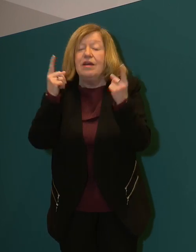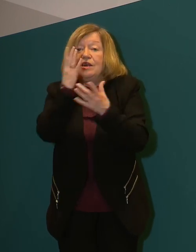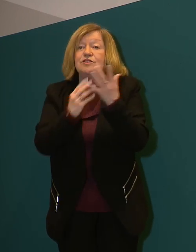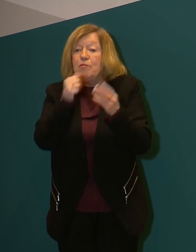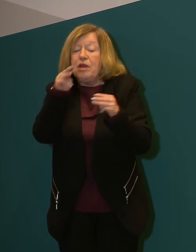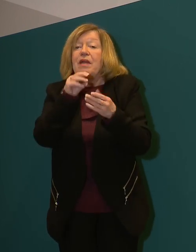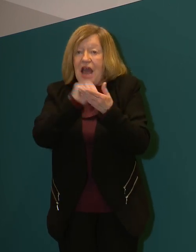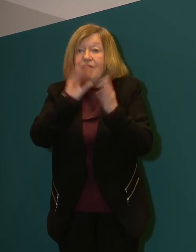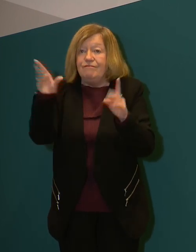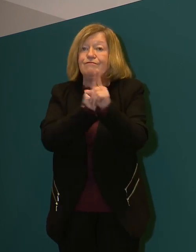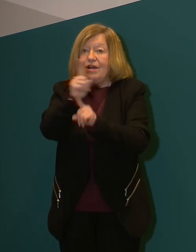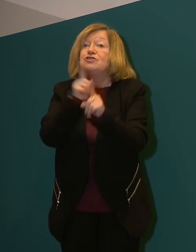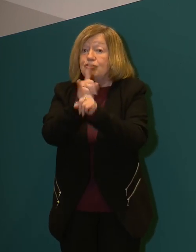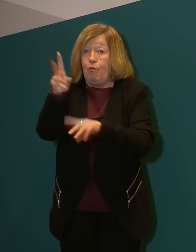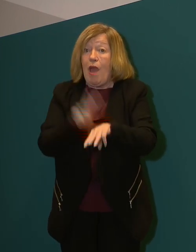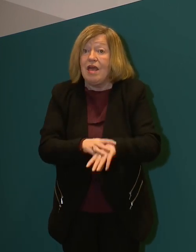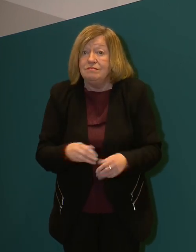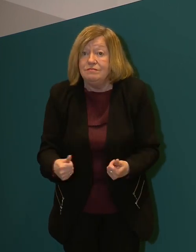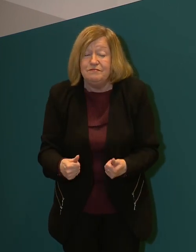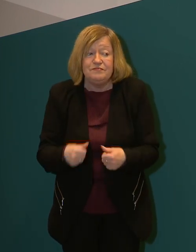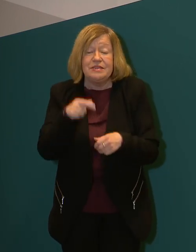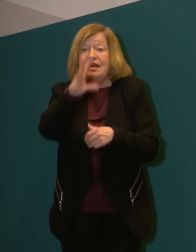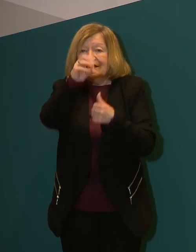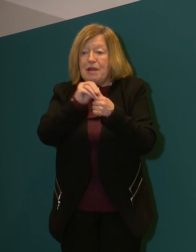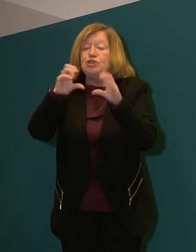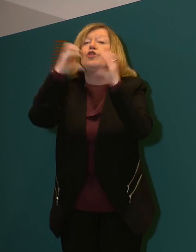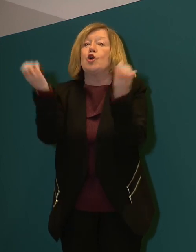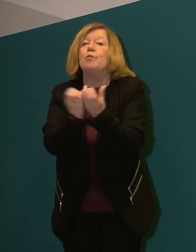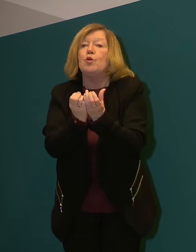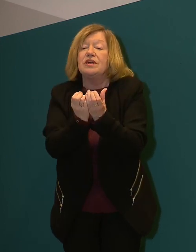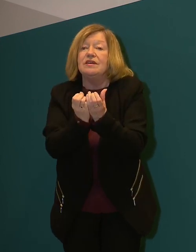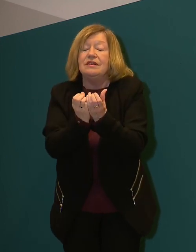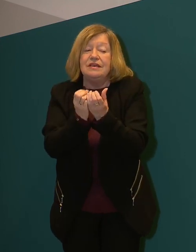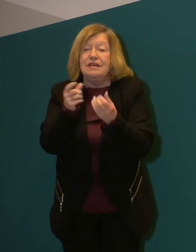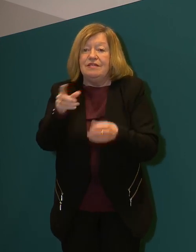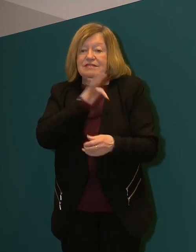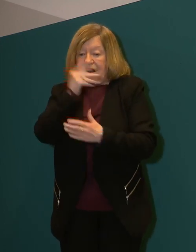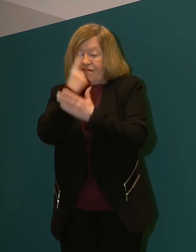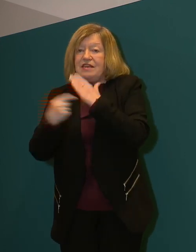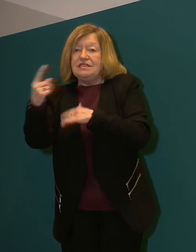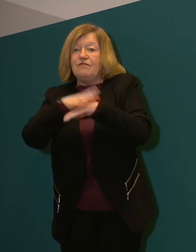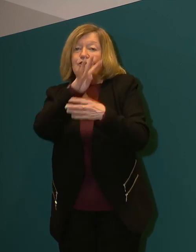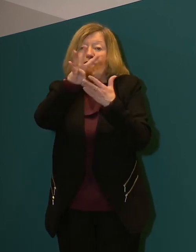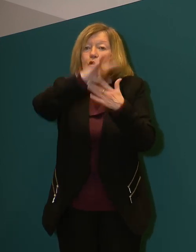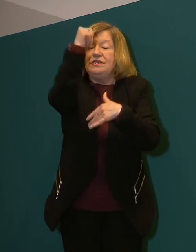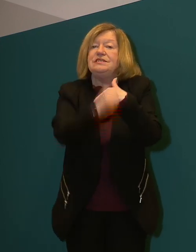numbers of people have recovered and recovered very successfully, particularly in the community. And people who will have self-isolated for the 14-day